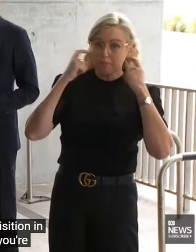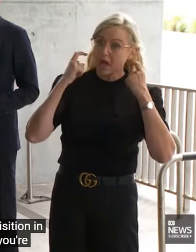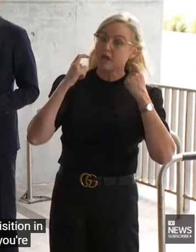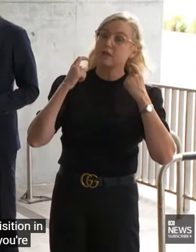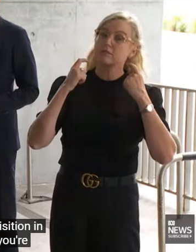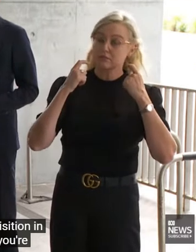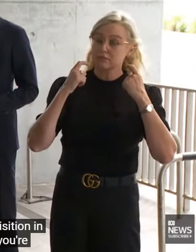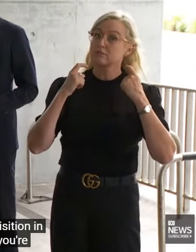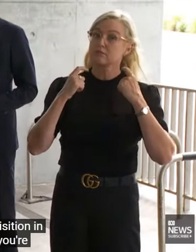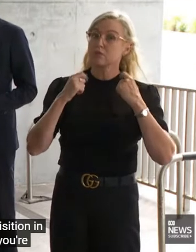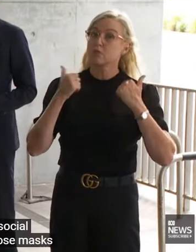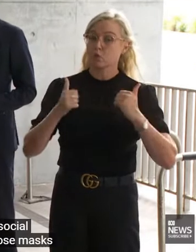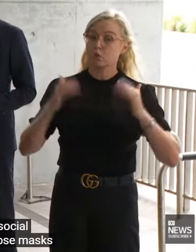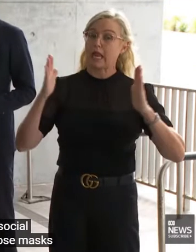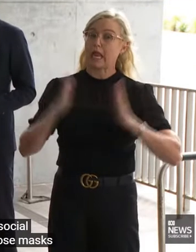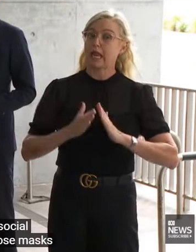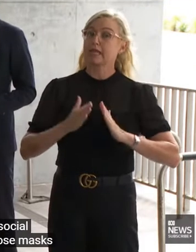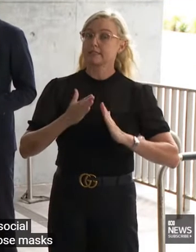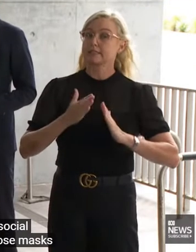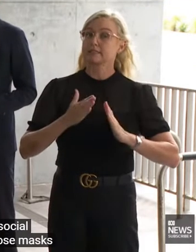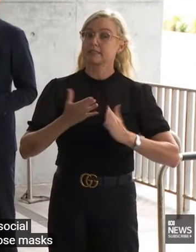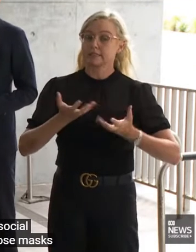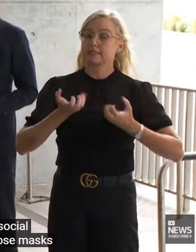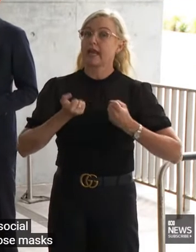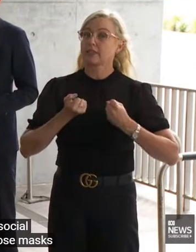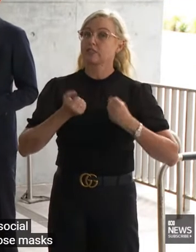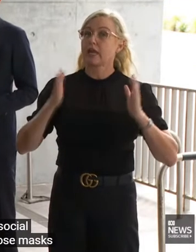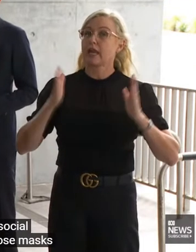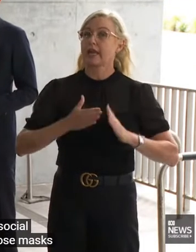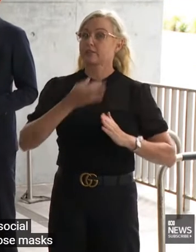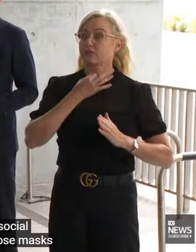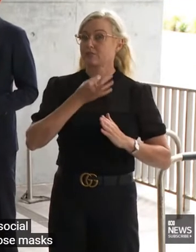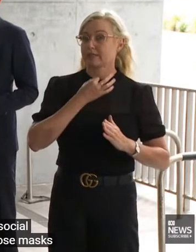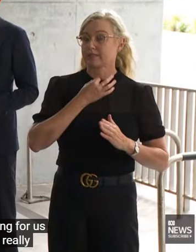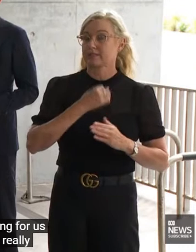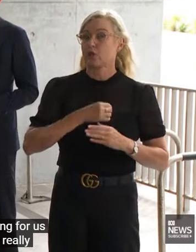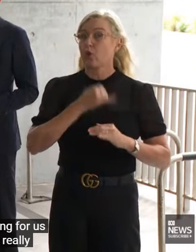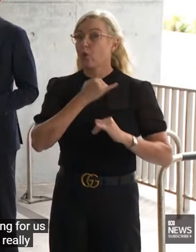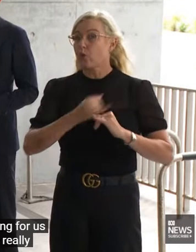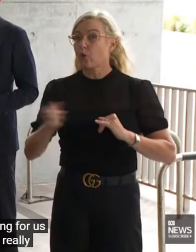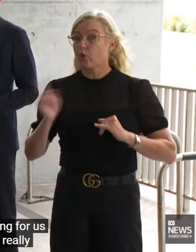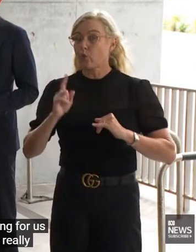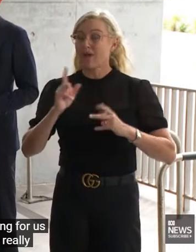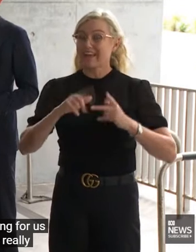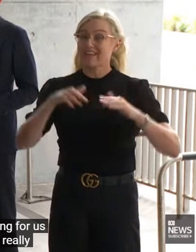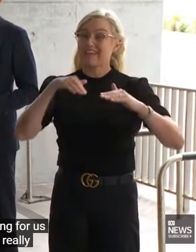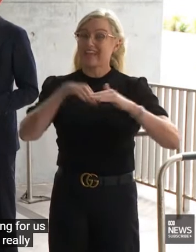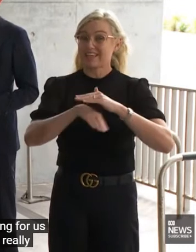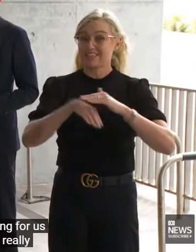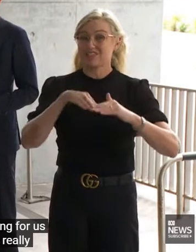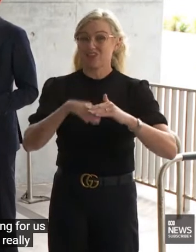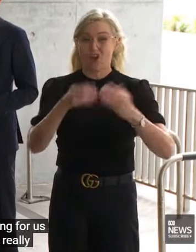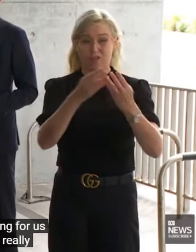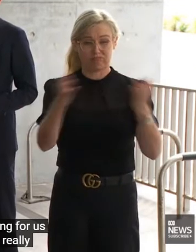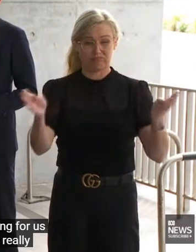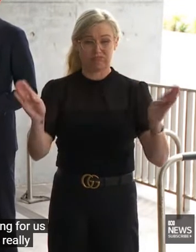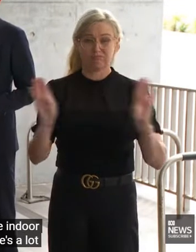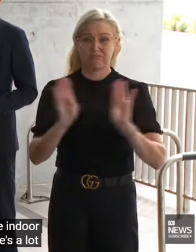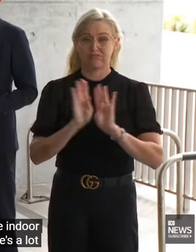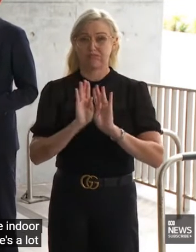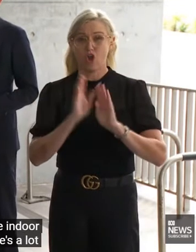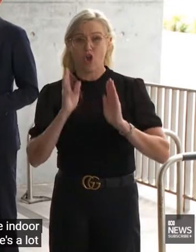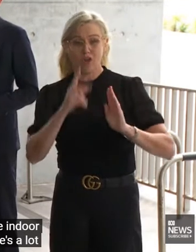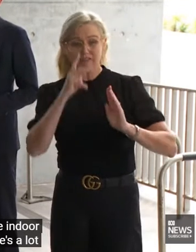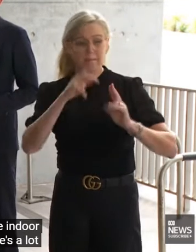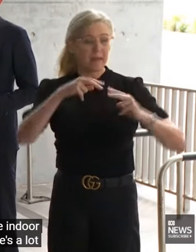on, it's a lower risk setting for us. The settings we're really worried about are those indoor settings where there's a lot more interaction